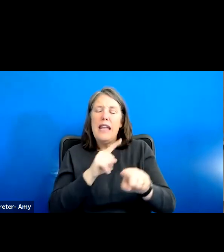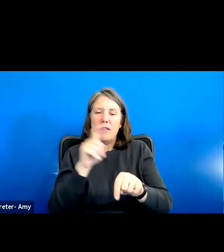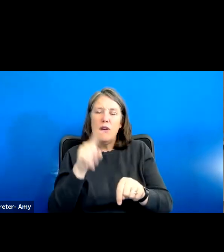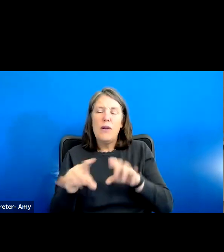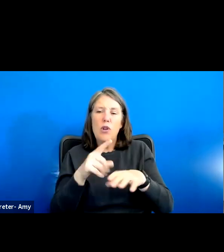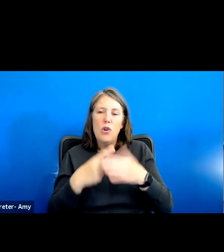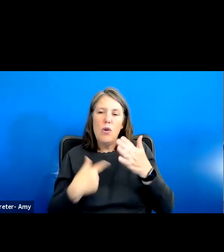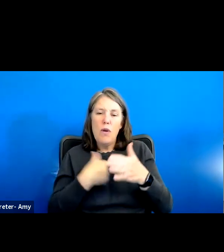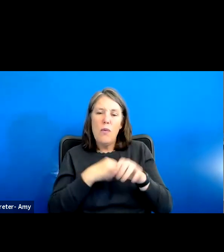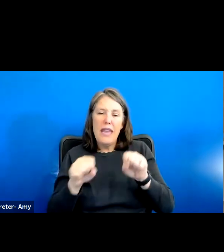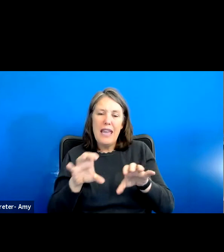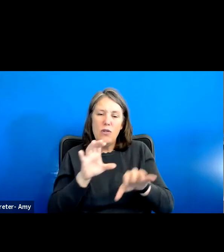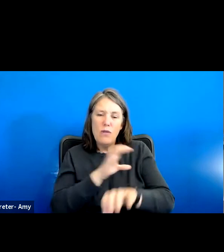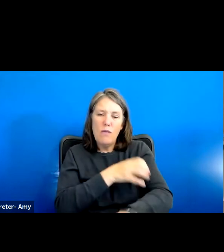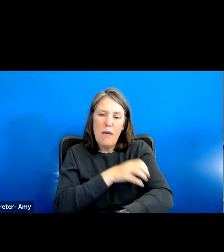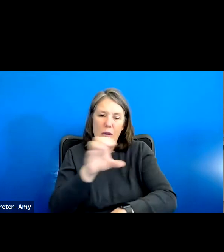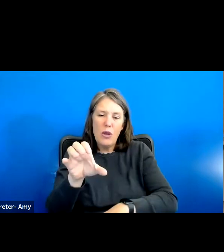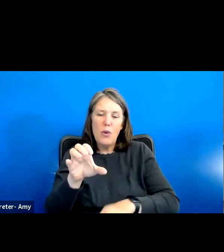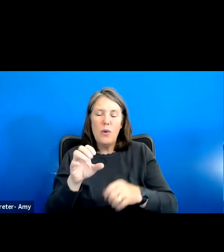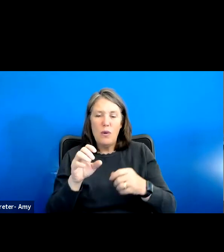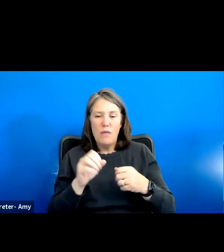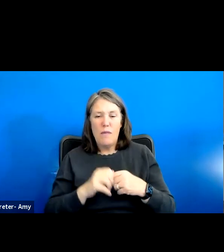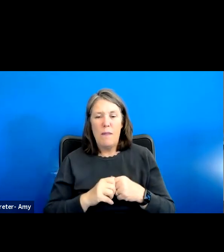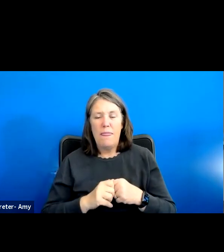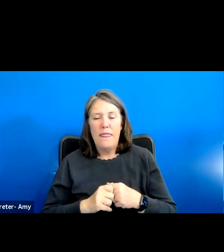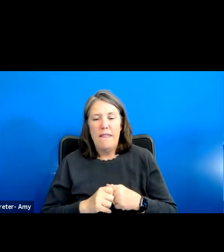to empower you in doing this work.